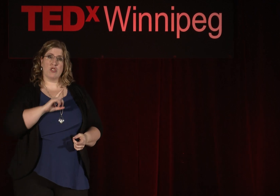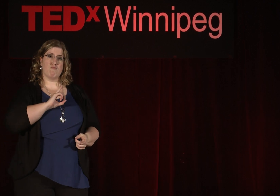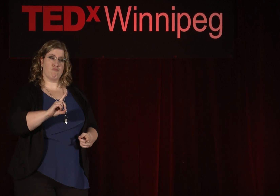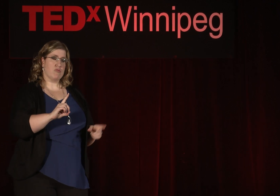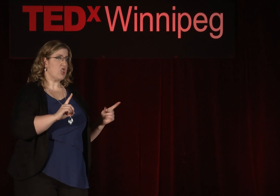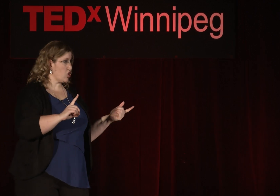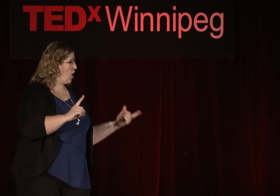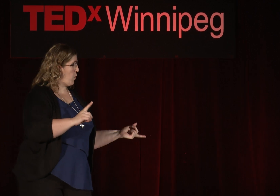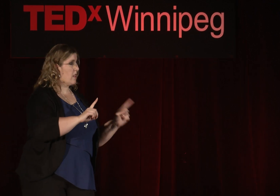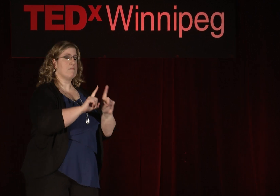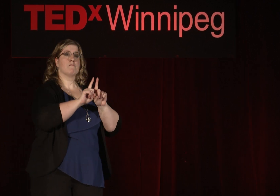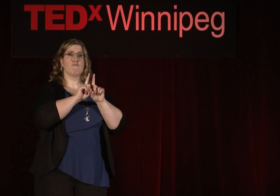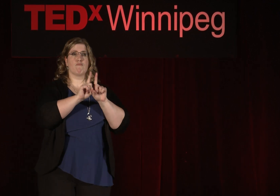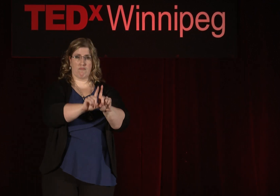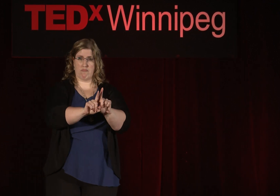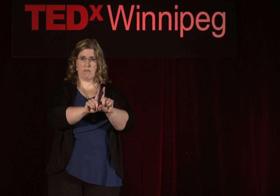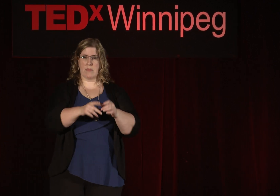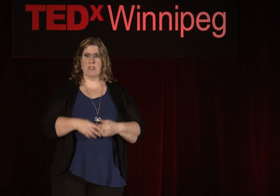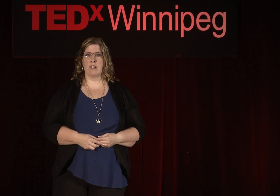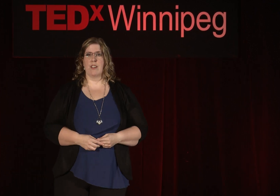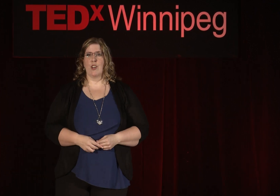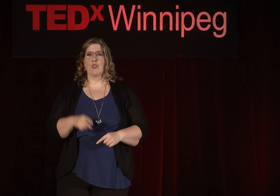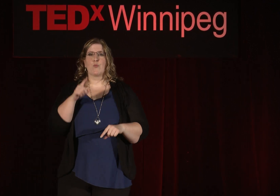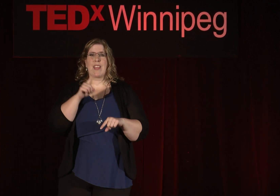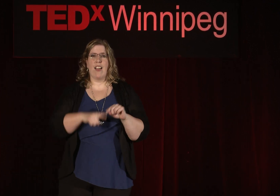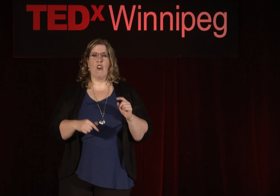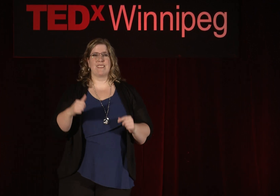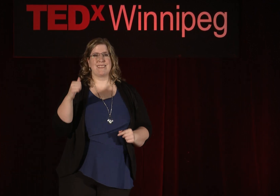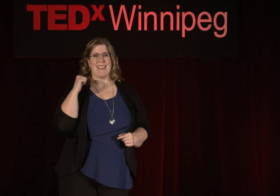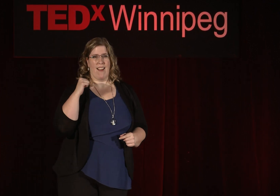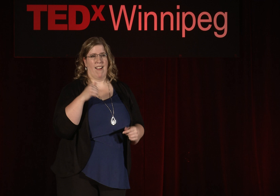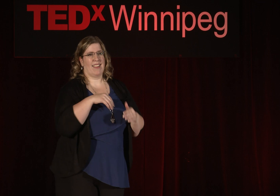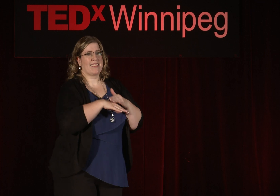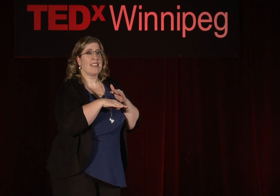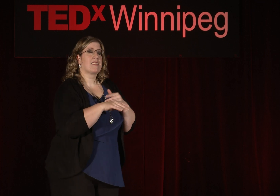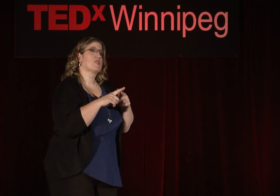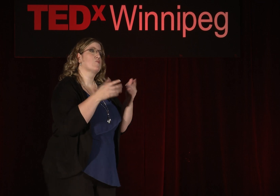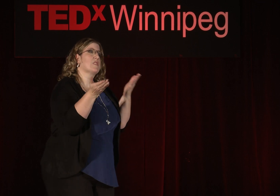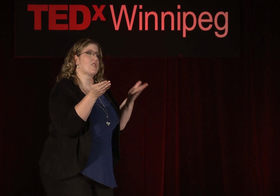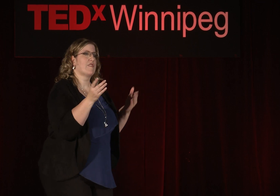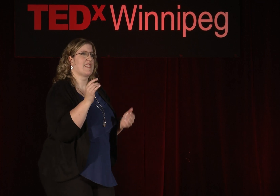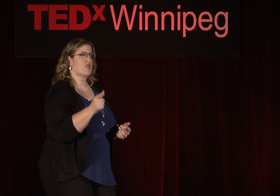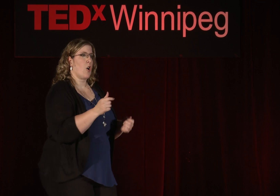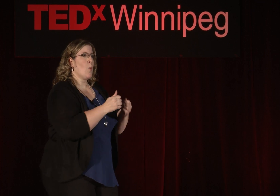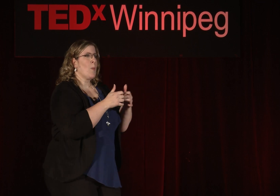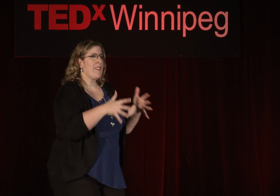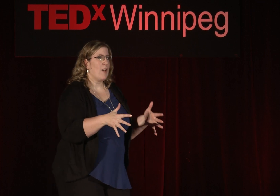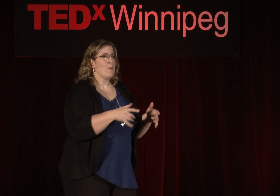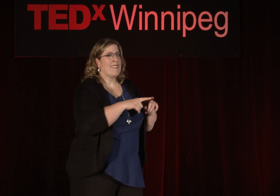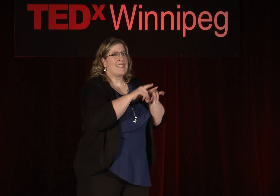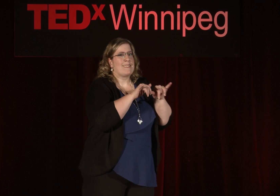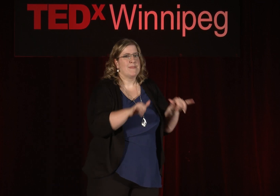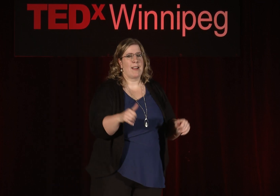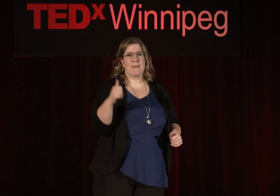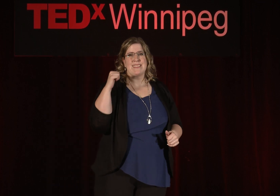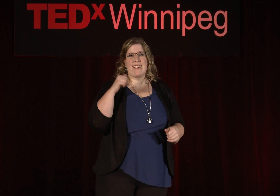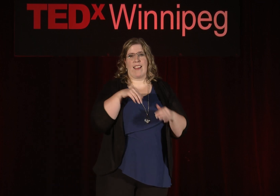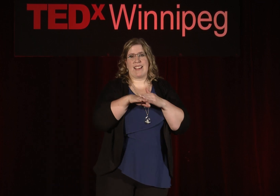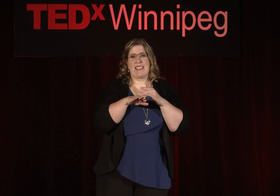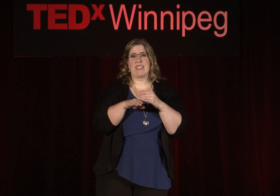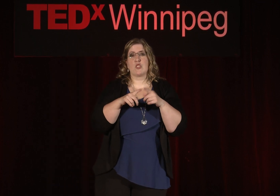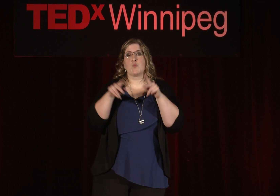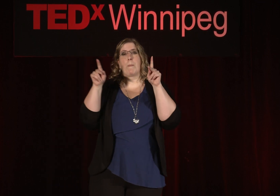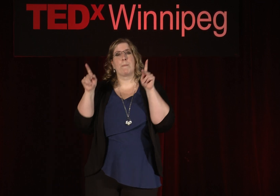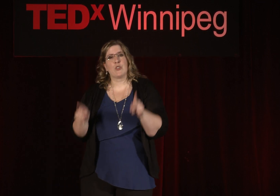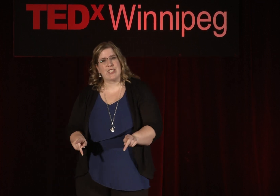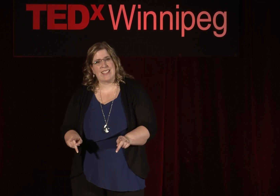They go wherever their handler goes. Service animals cannot be denied access without also denying